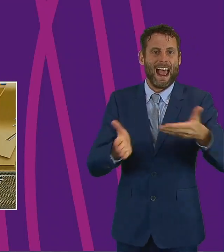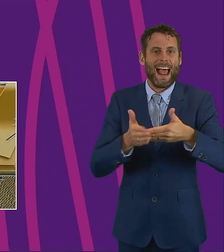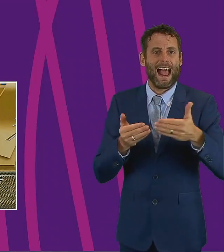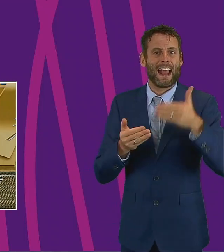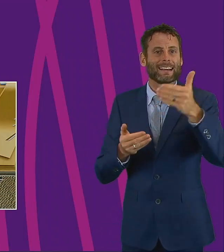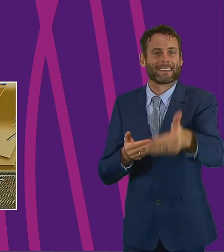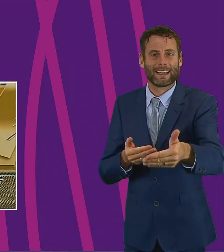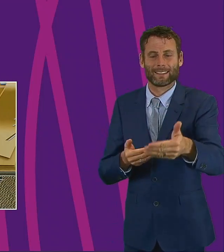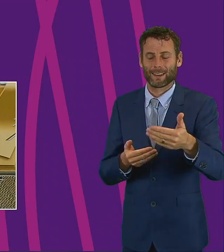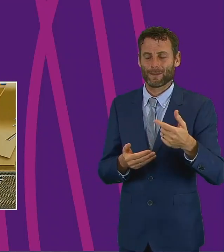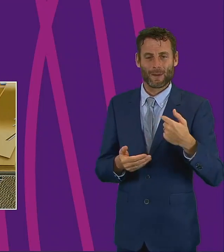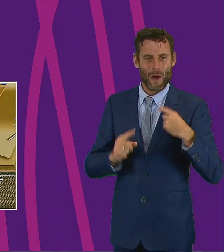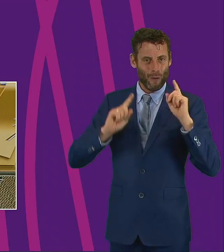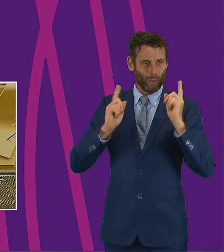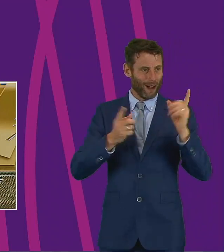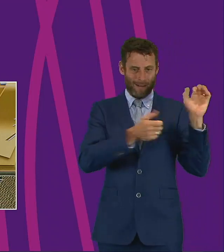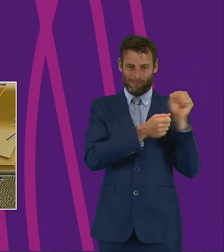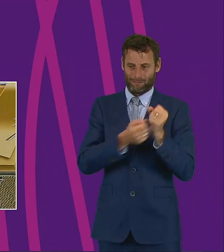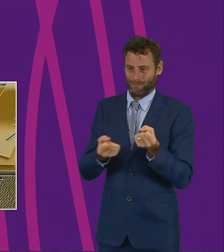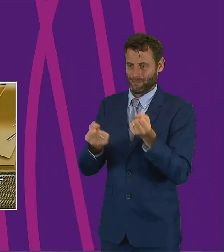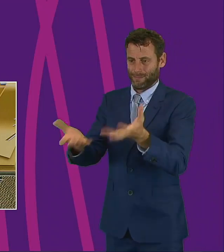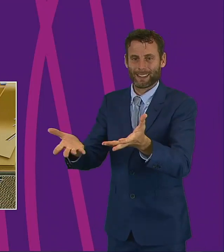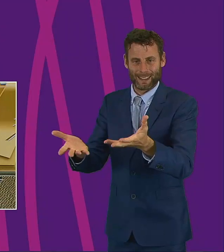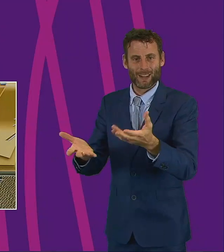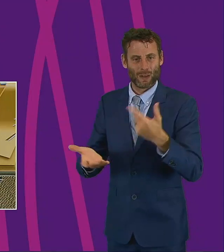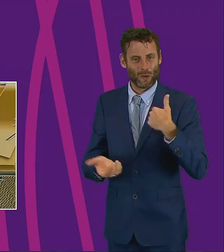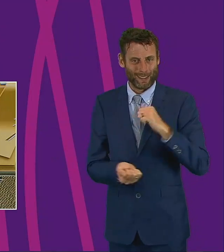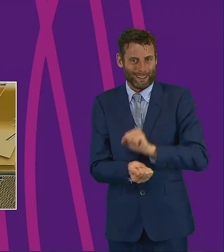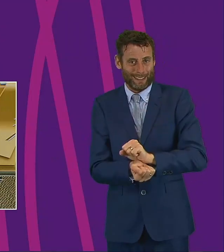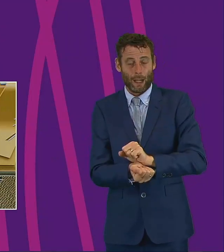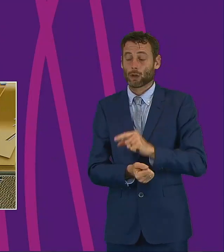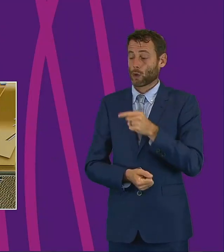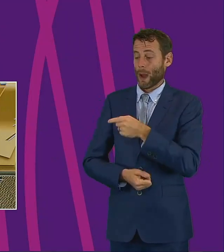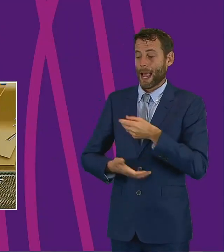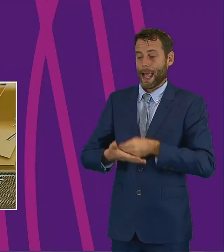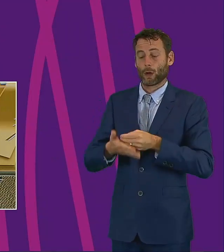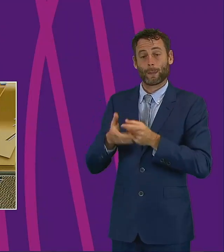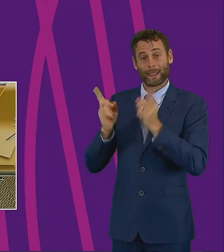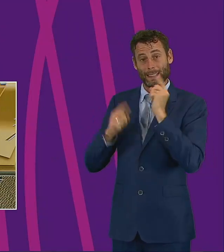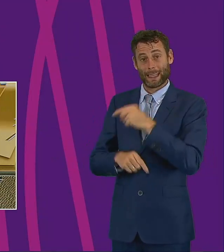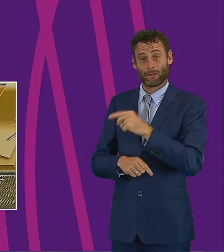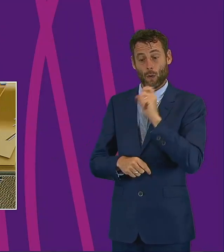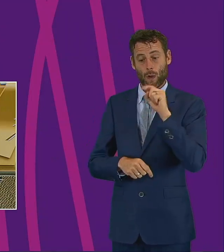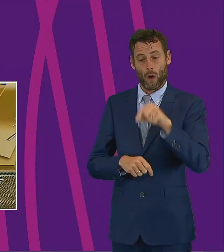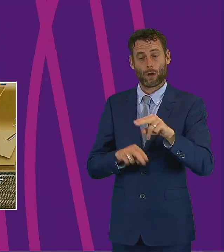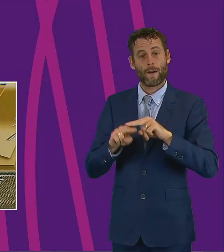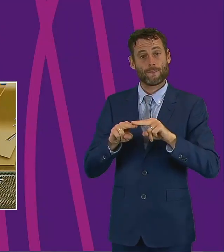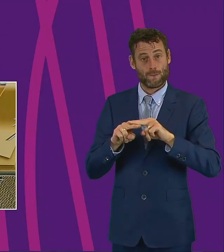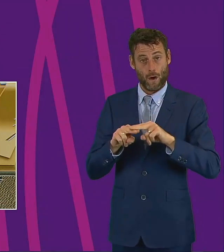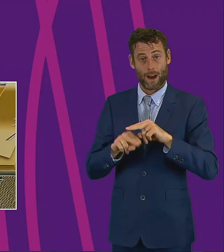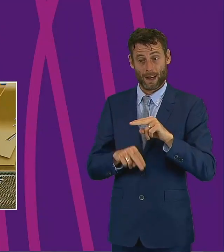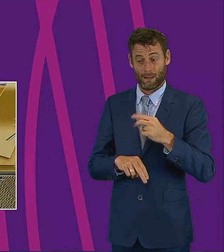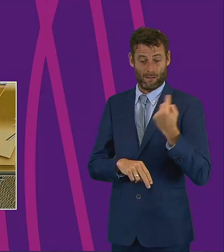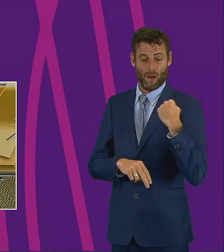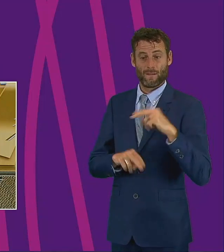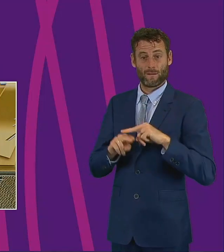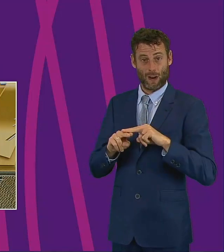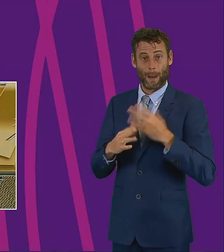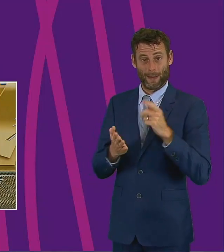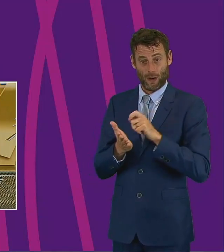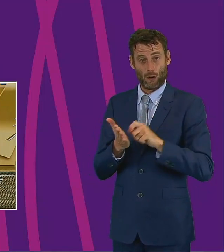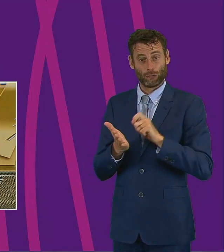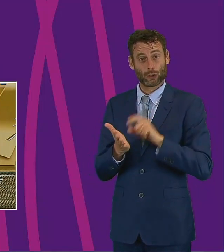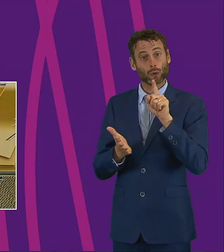the needs of businesses and workers here in Scotland. The Economy Secretary wrote again on Friday to UK ministers asking that the furlough scheme be